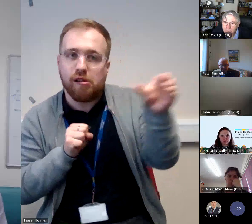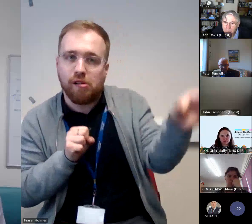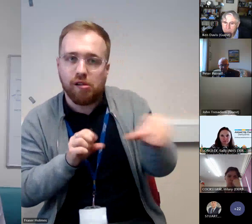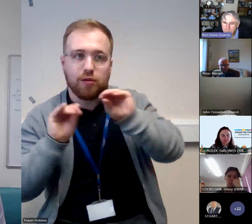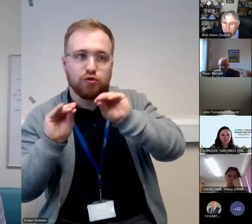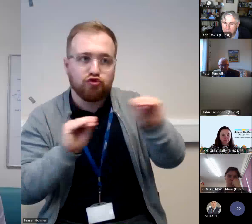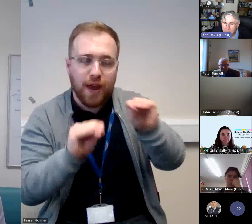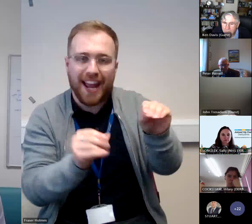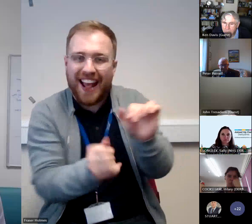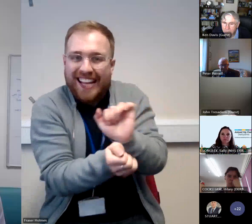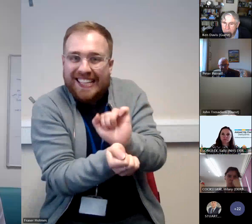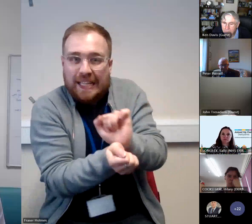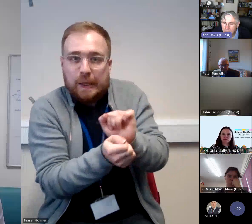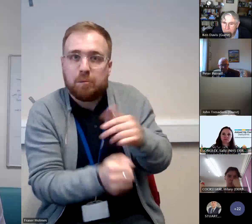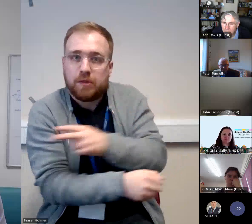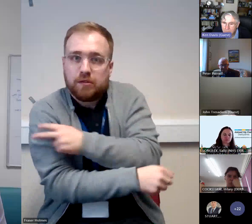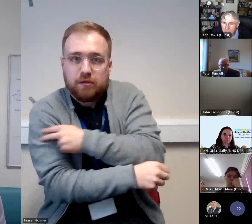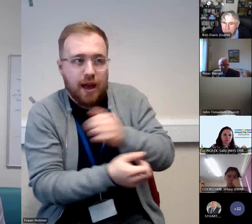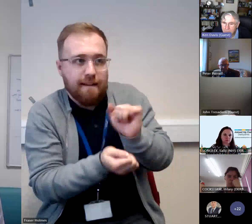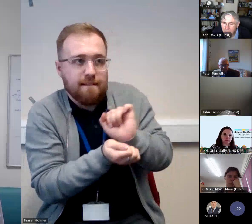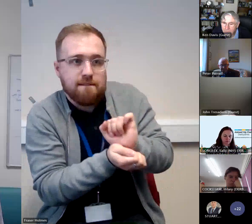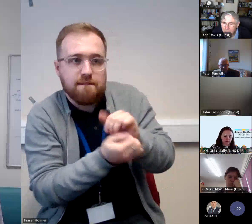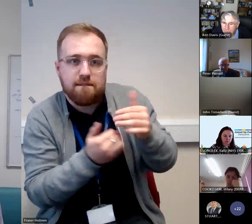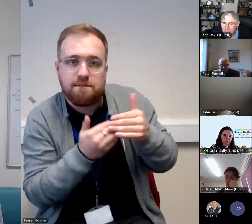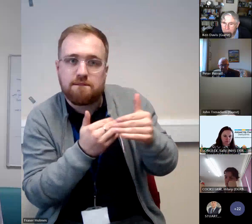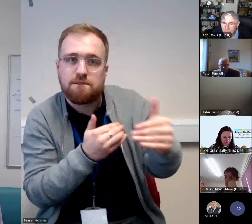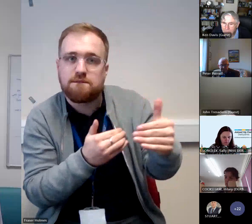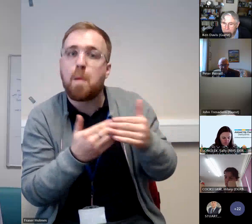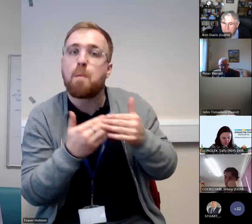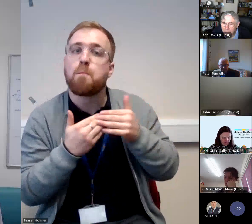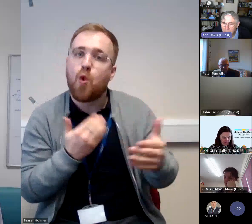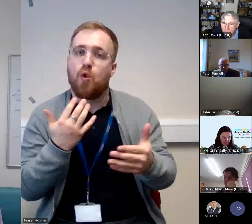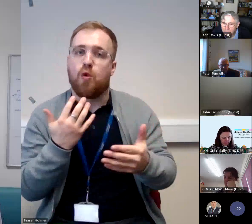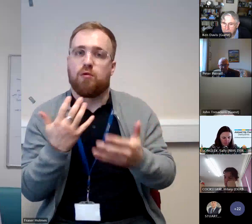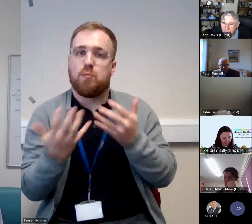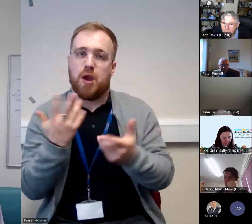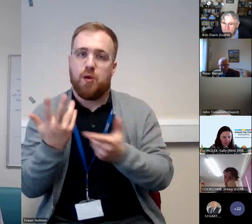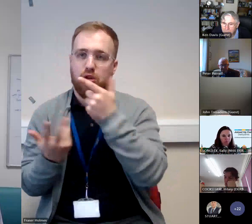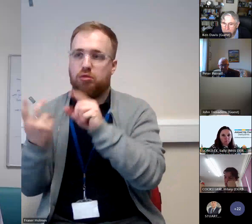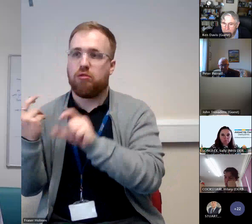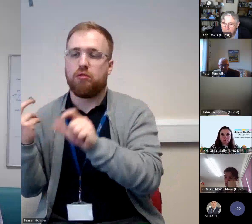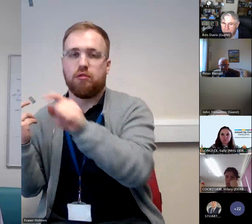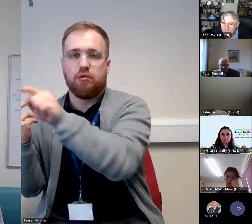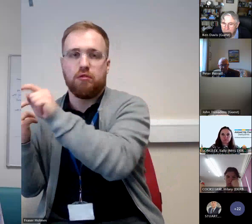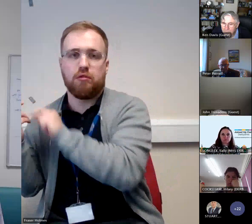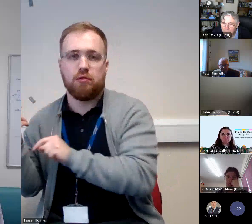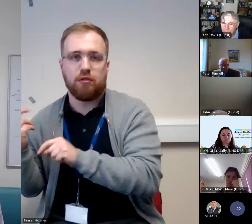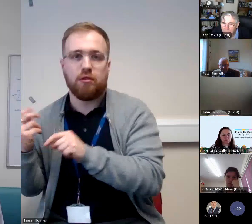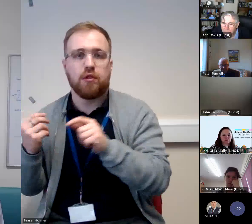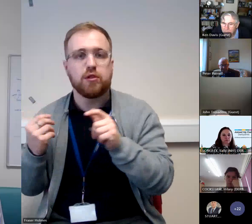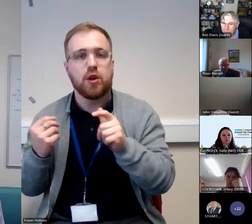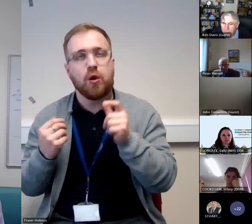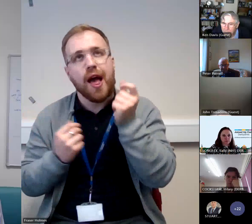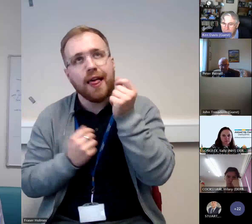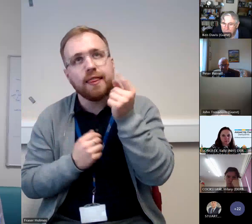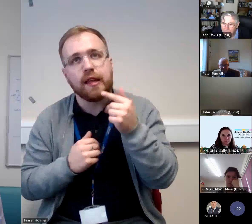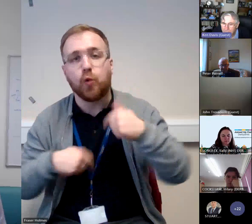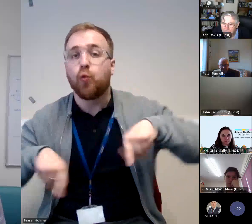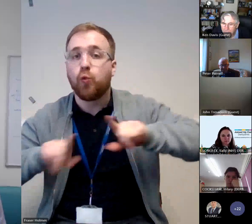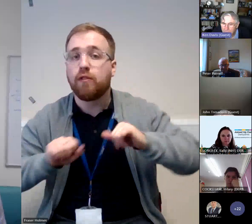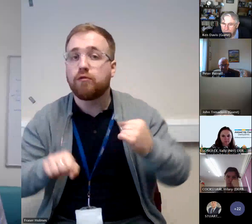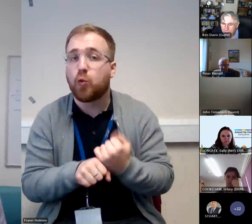and retain our colleagues in greater number than in other localities. So I think we have done really well.